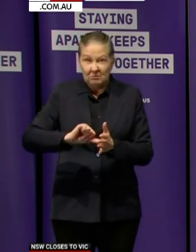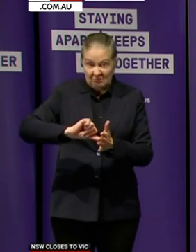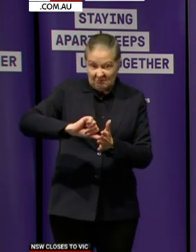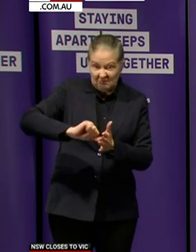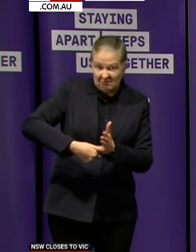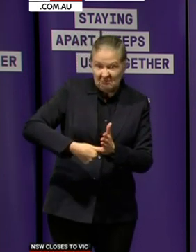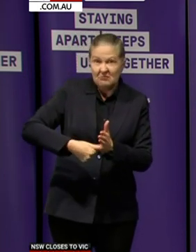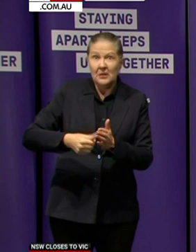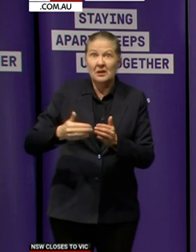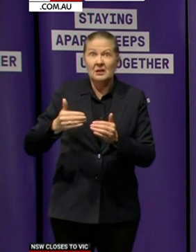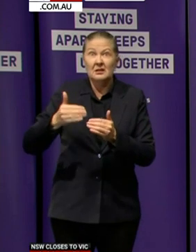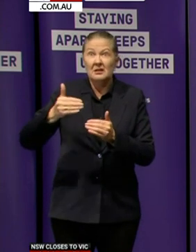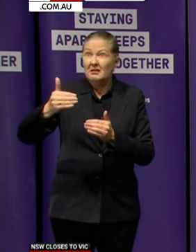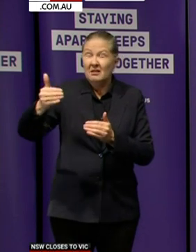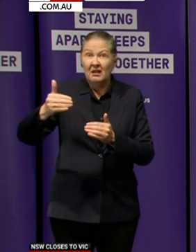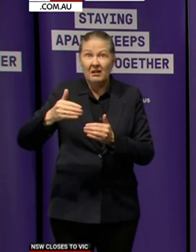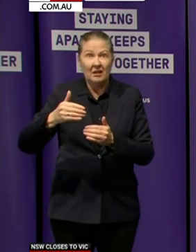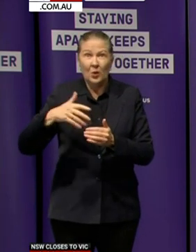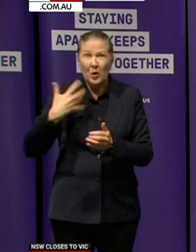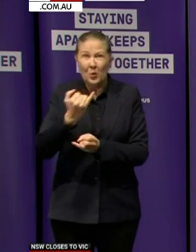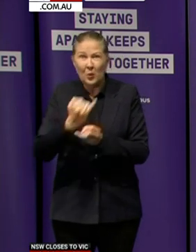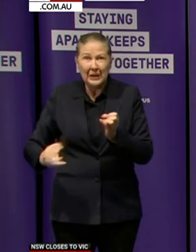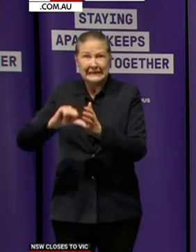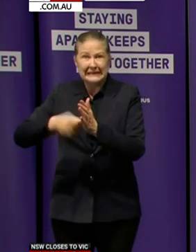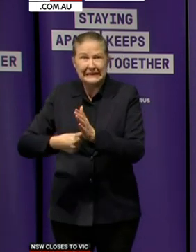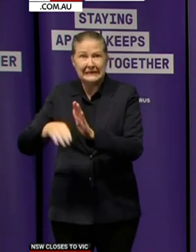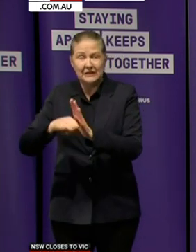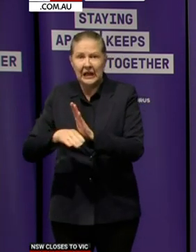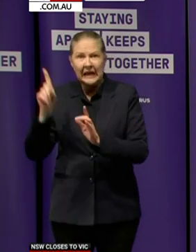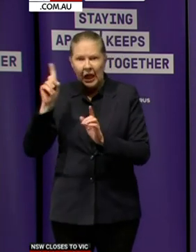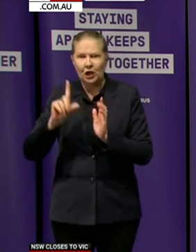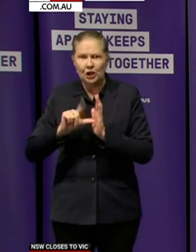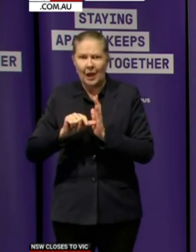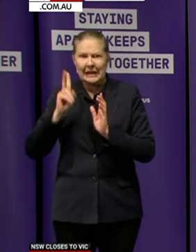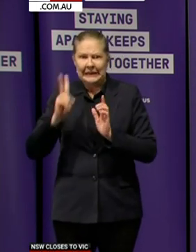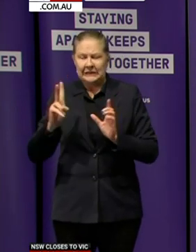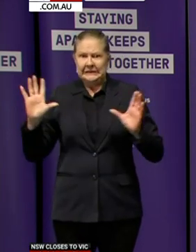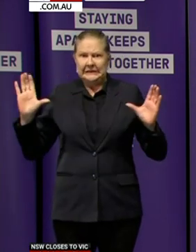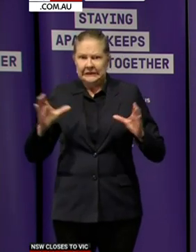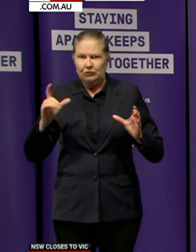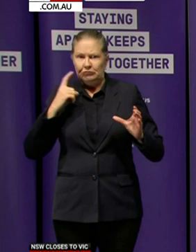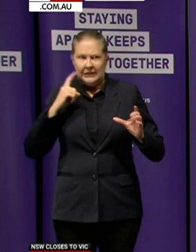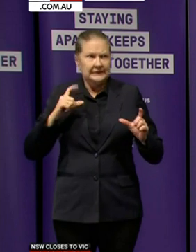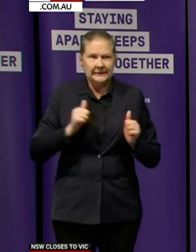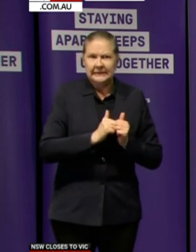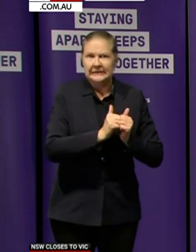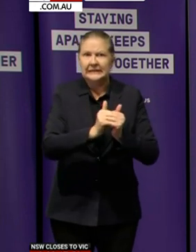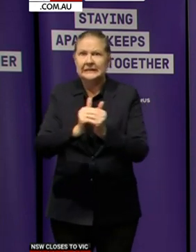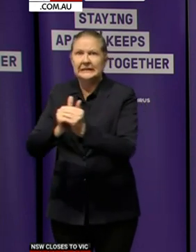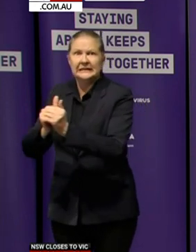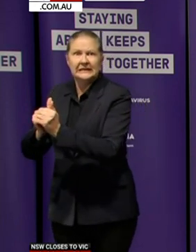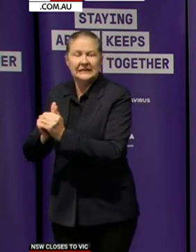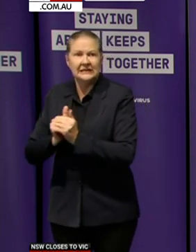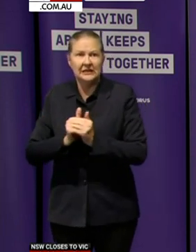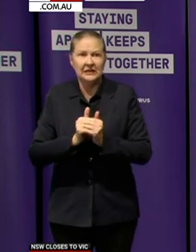and potentially more. This is an opportunity to reset. This is an opportunity to work together, and we're all obliged. Not